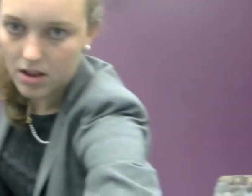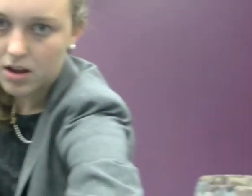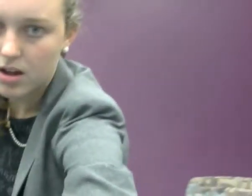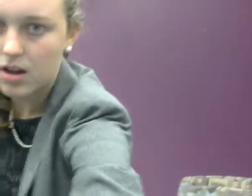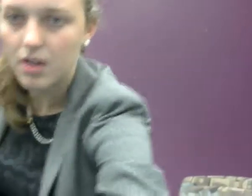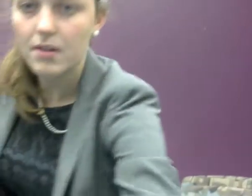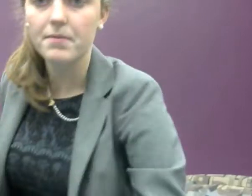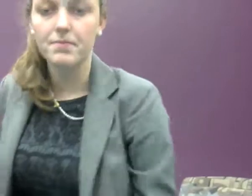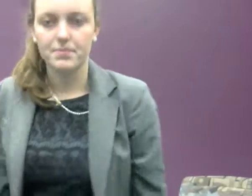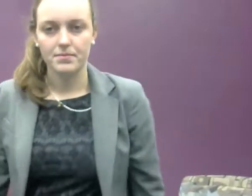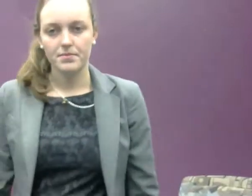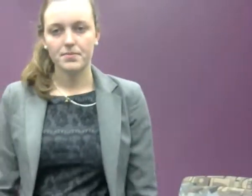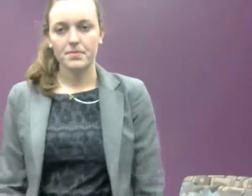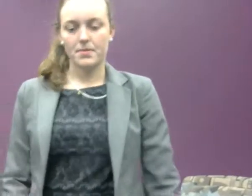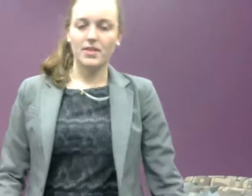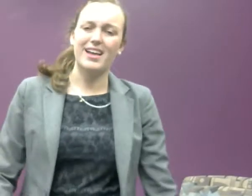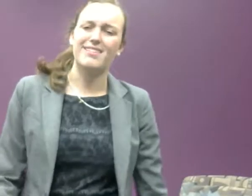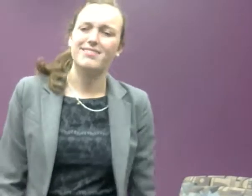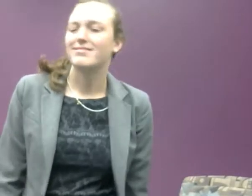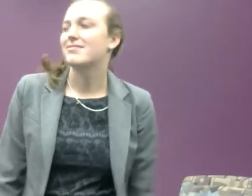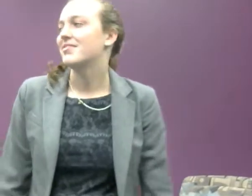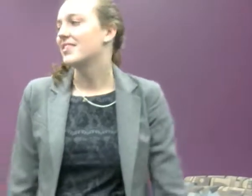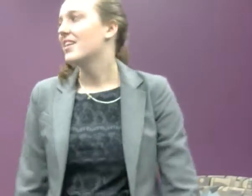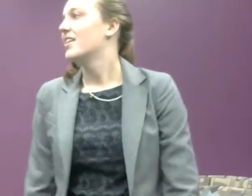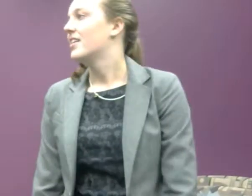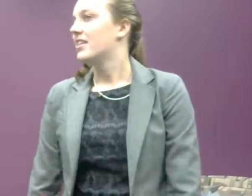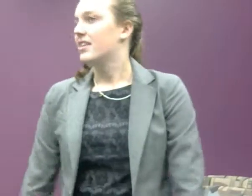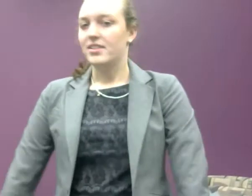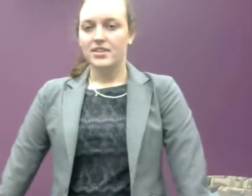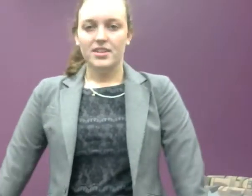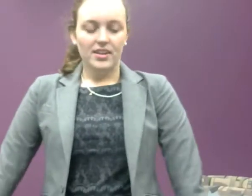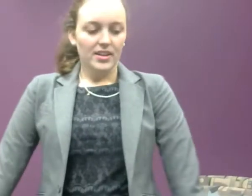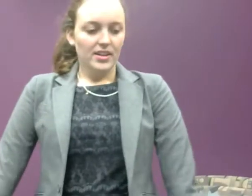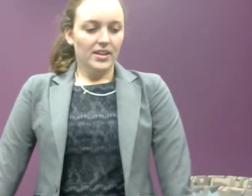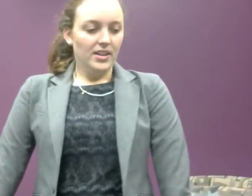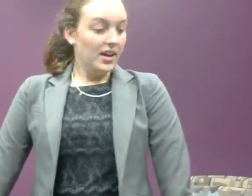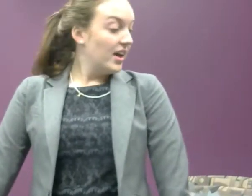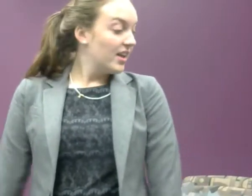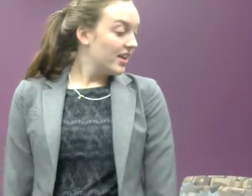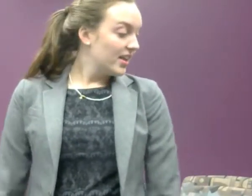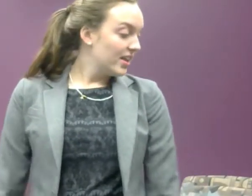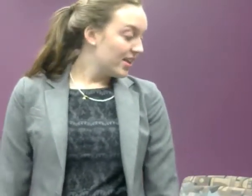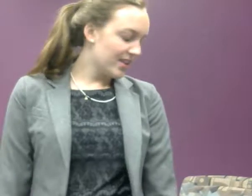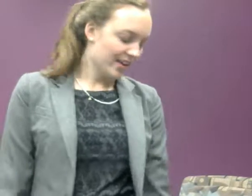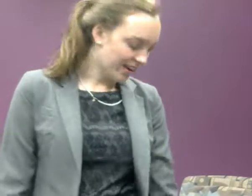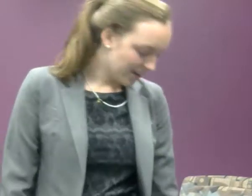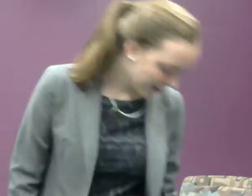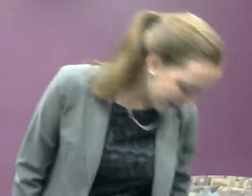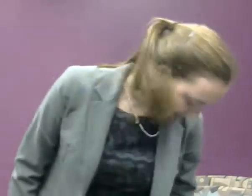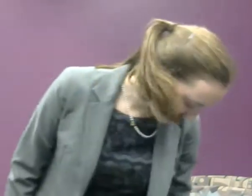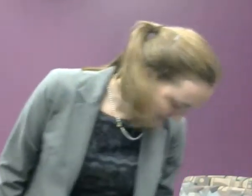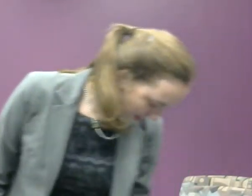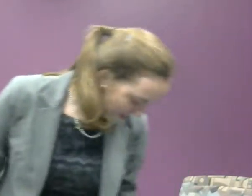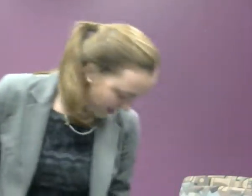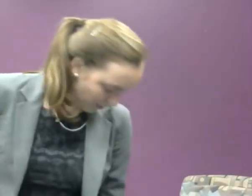That affects your lungs. Yeah. Like, you know how coughing is contagious? Like, how would you, like, say, like, no, like, coughing, like,